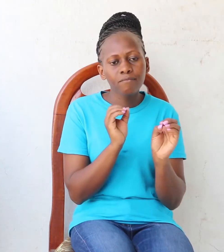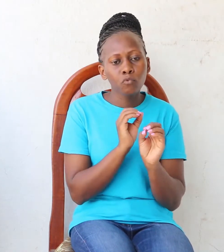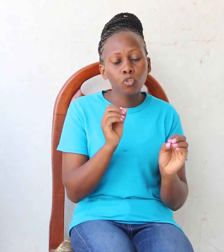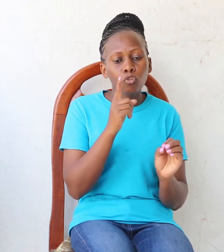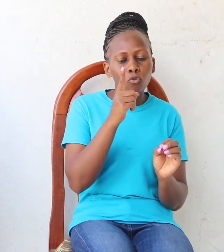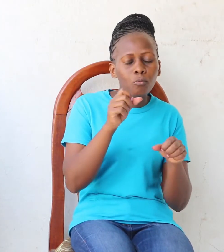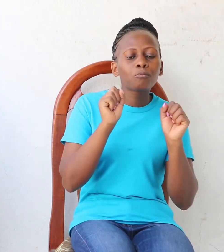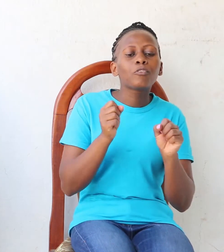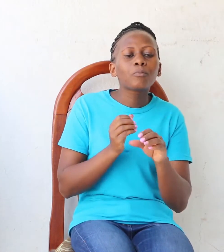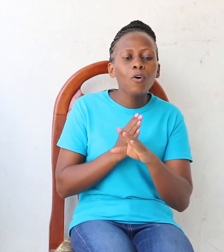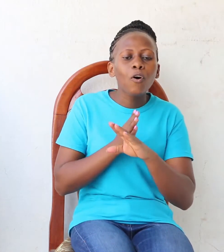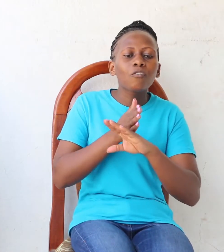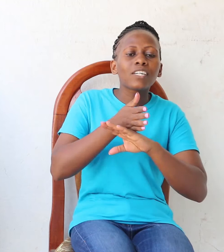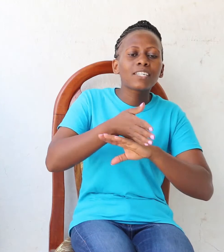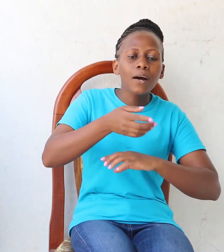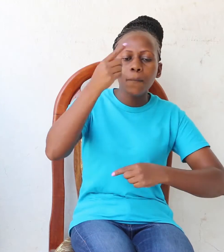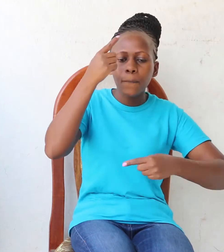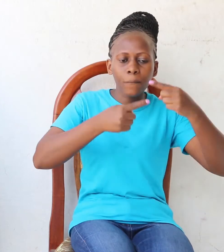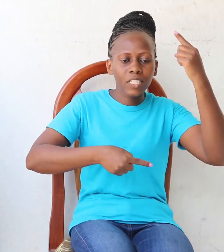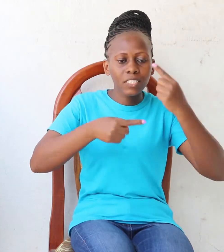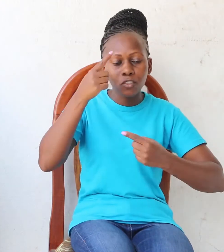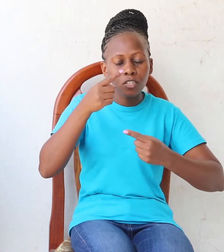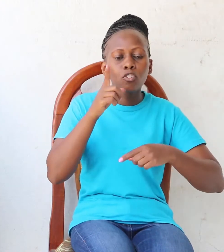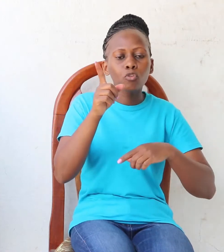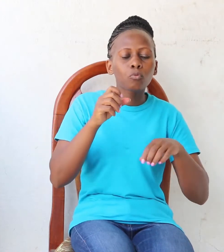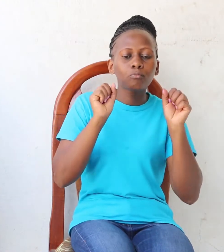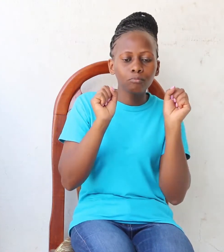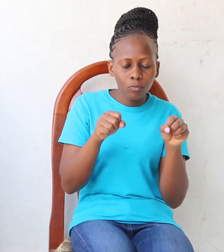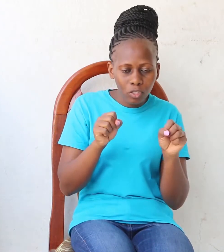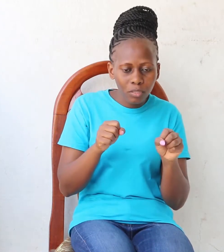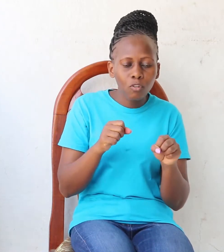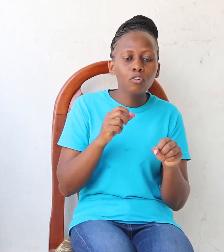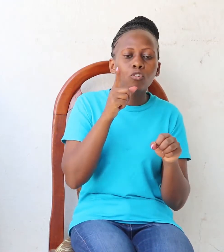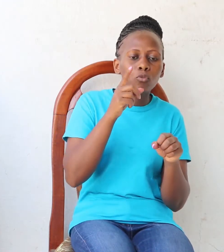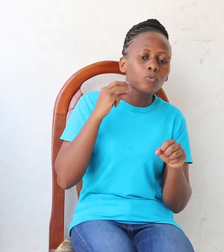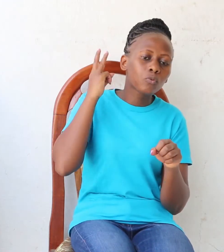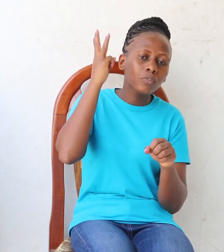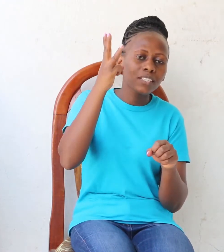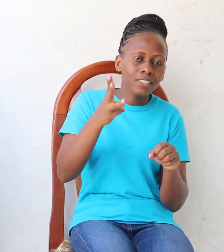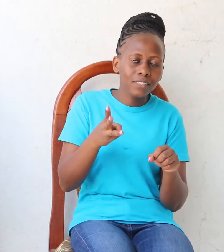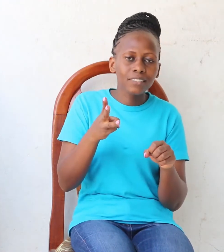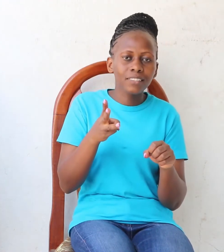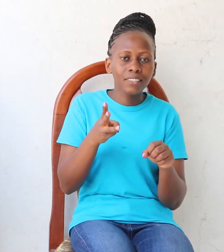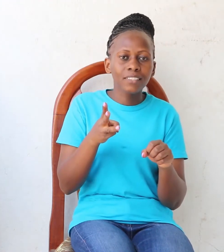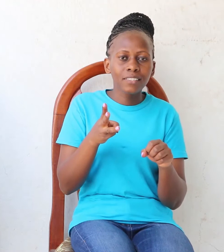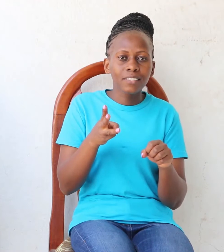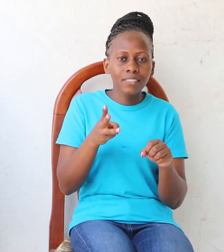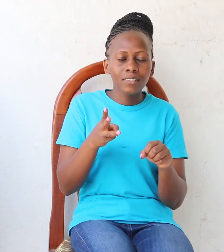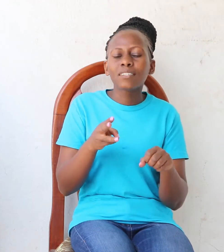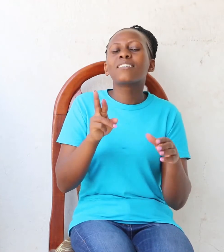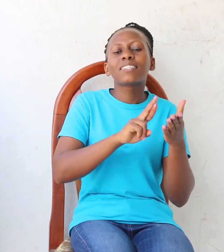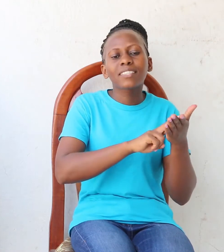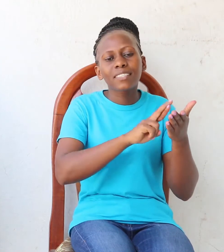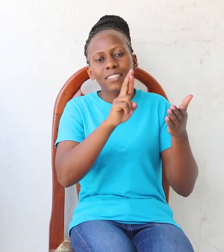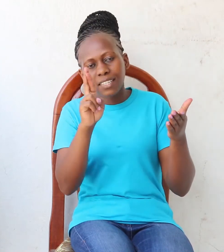emerge victorious. You can. You will. Just rise and move